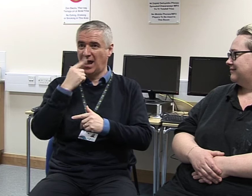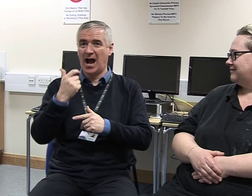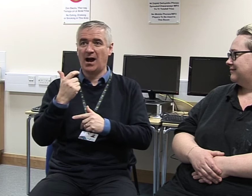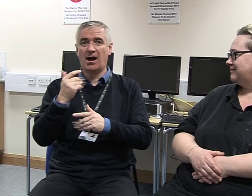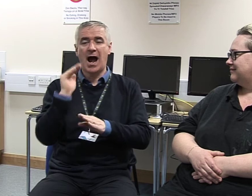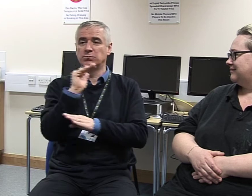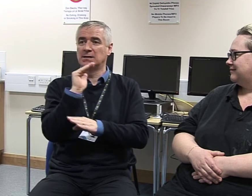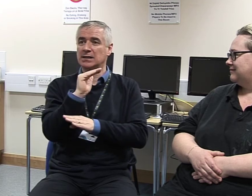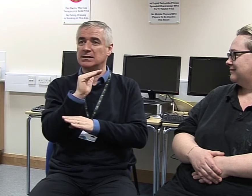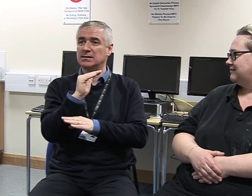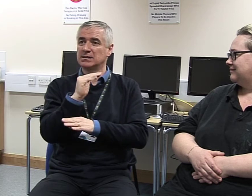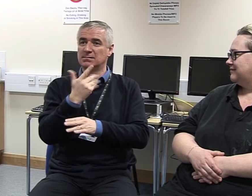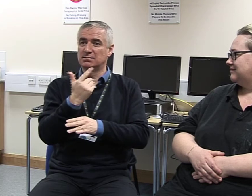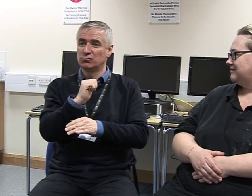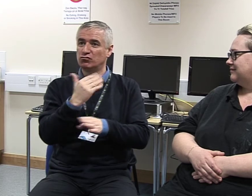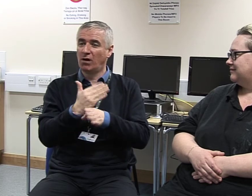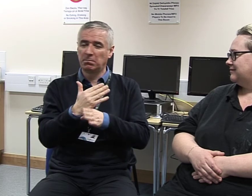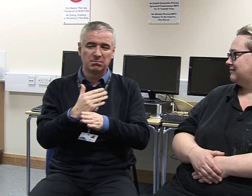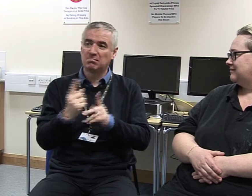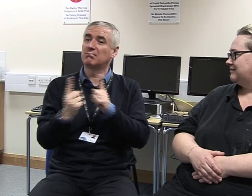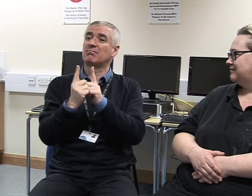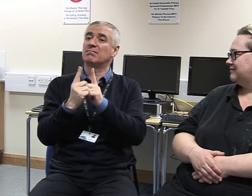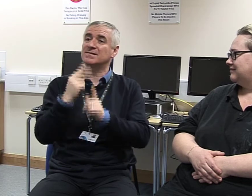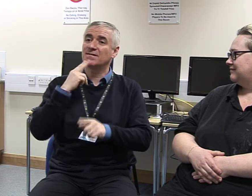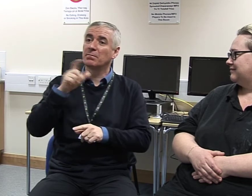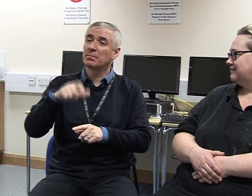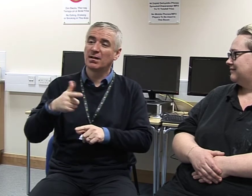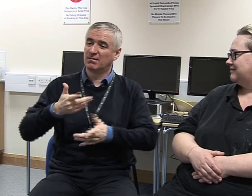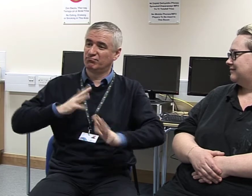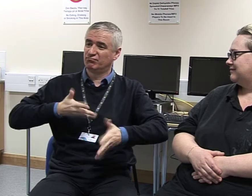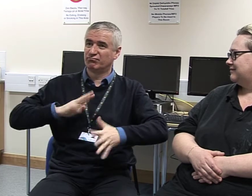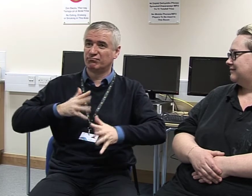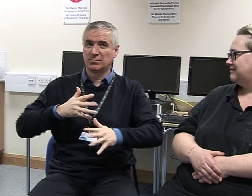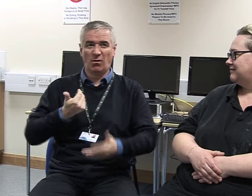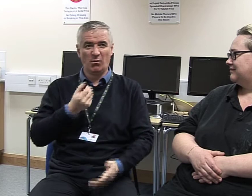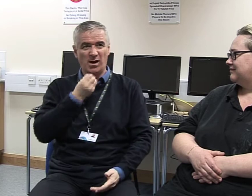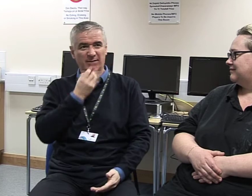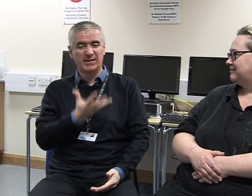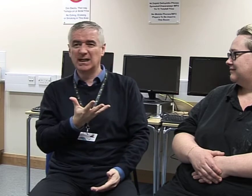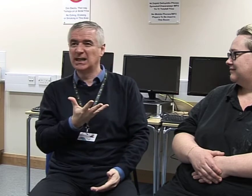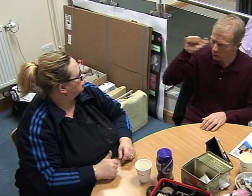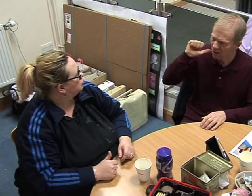language up to level 3 and 4, which means that they are able to communicate